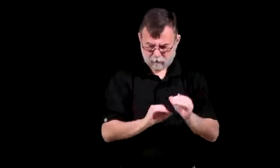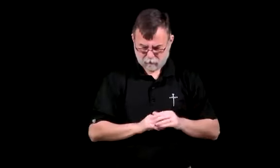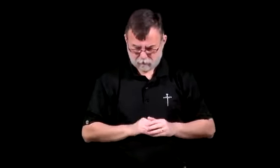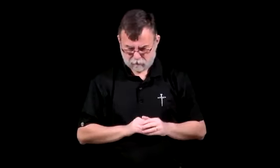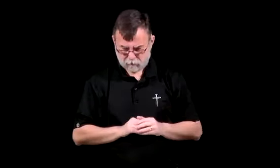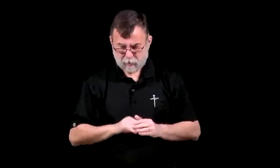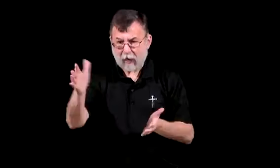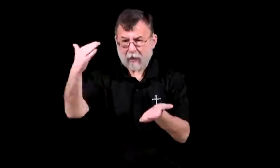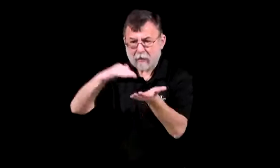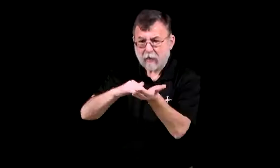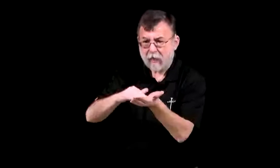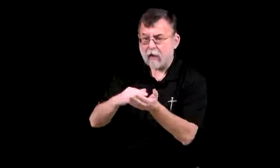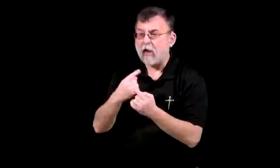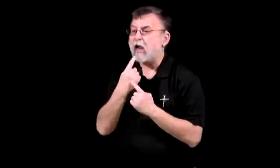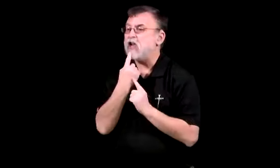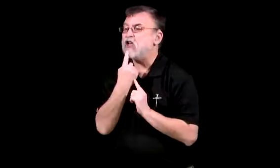Nothing. Again,